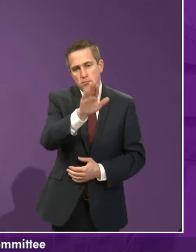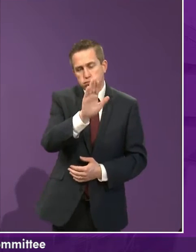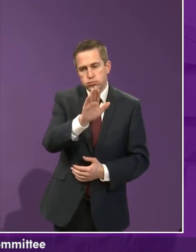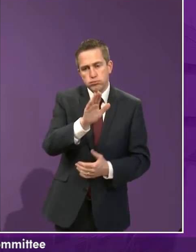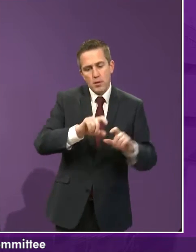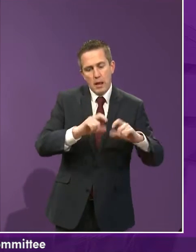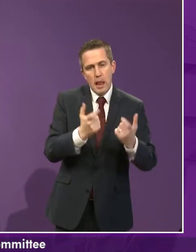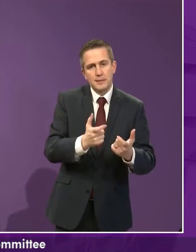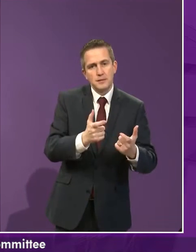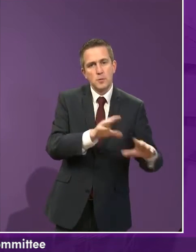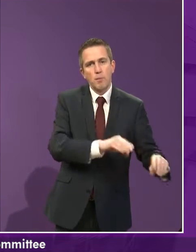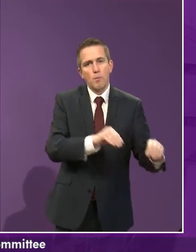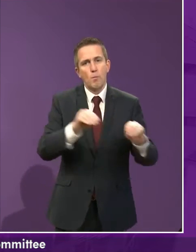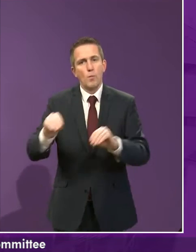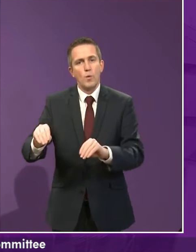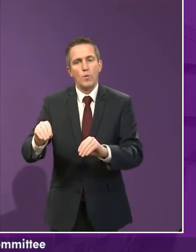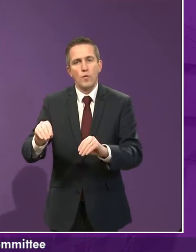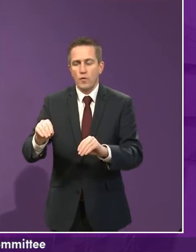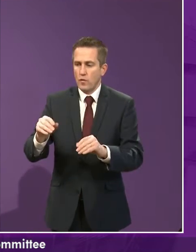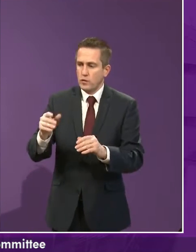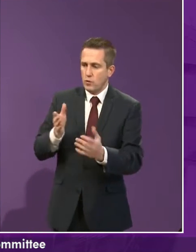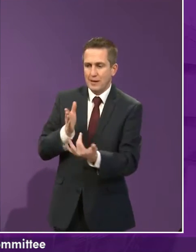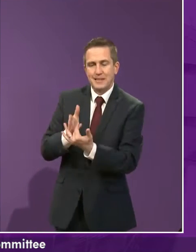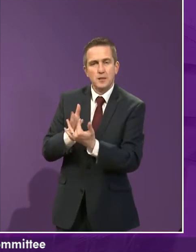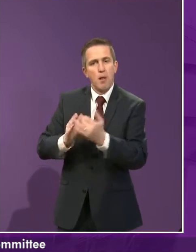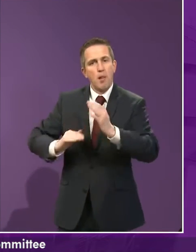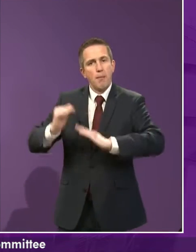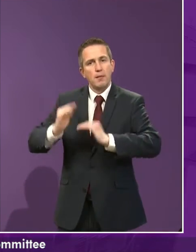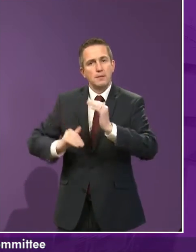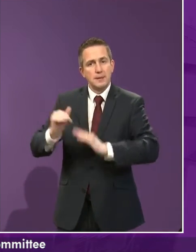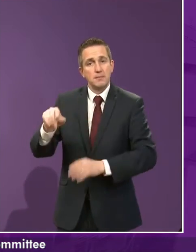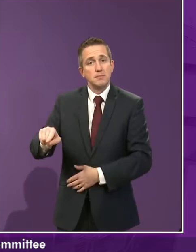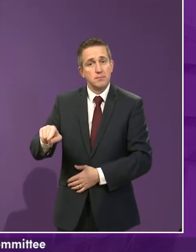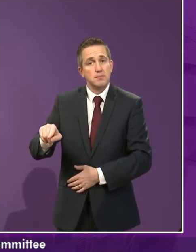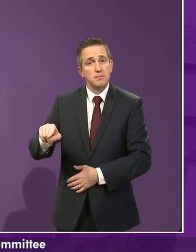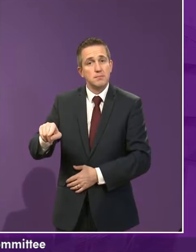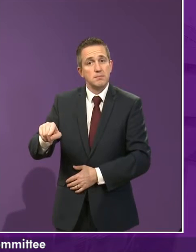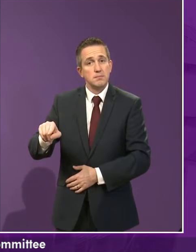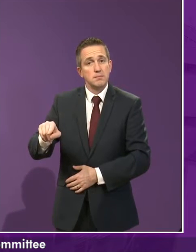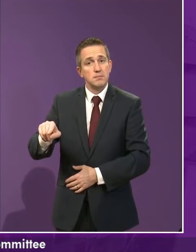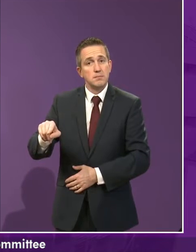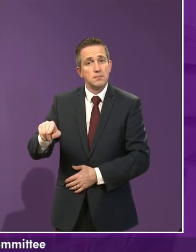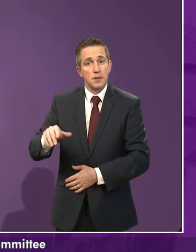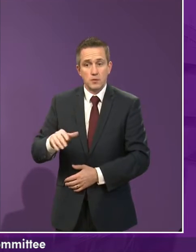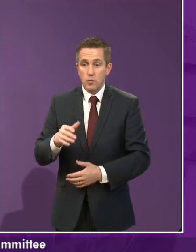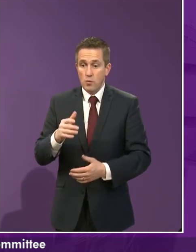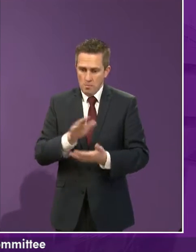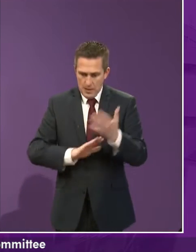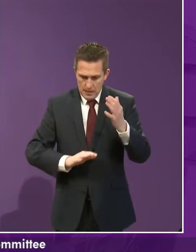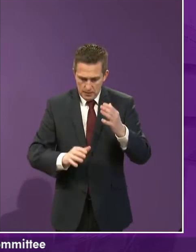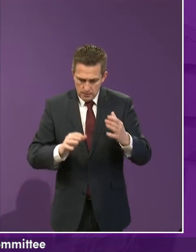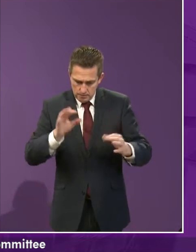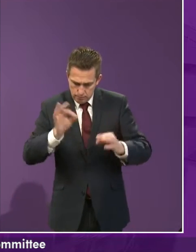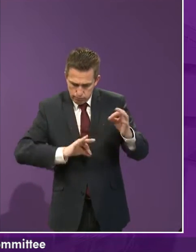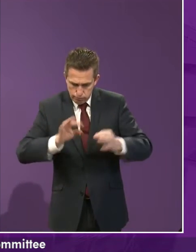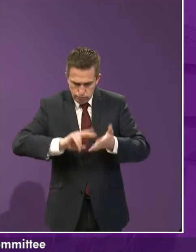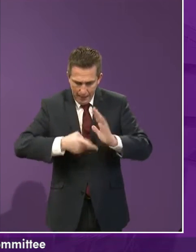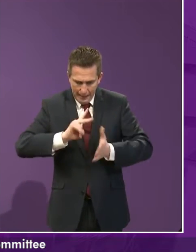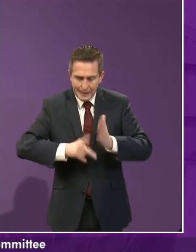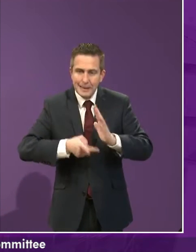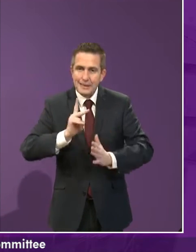held in a different building. So that can be quite a significant disruption on occasion